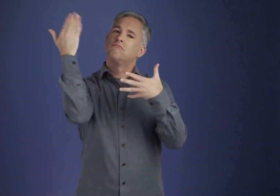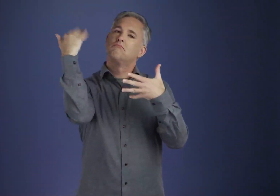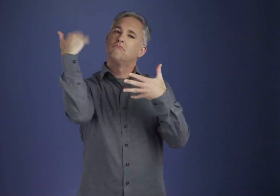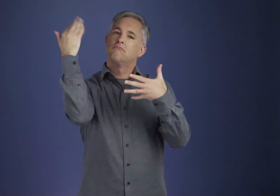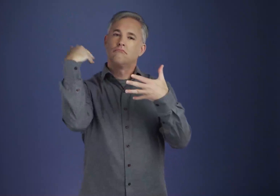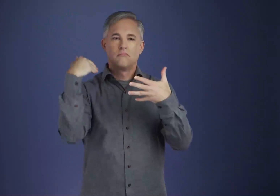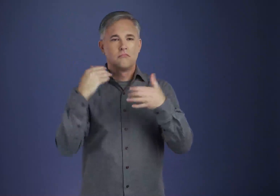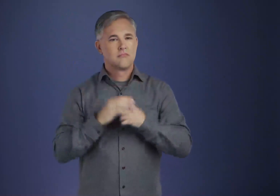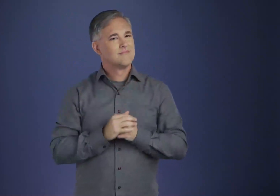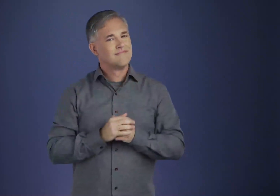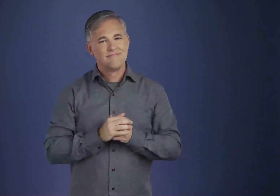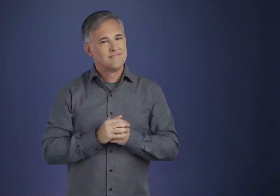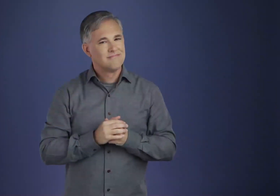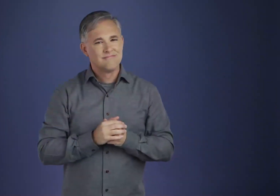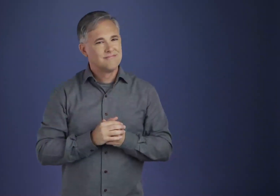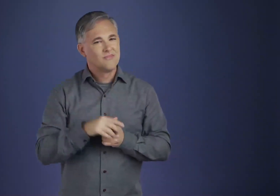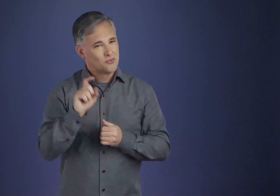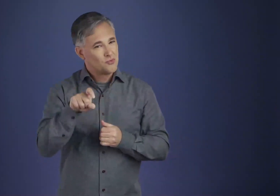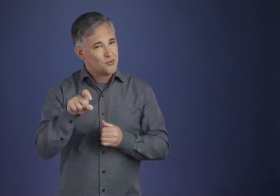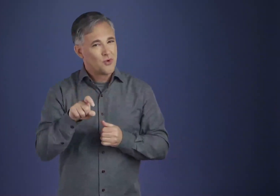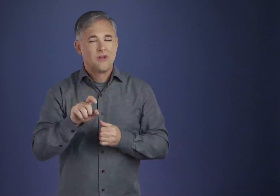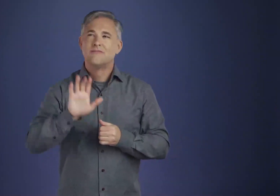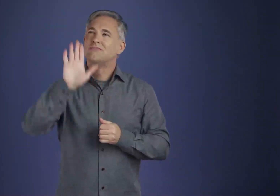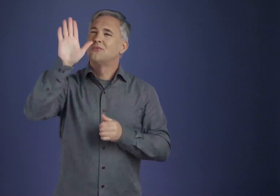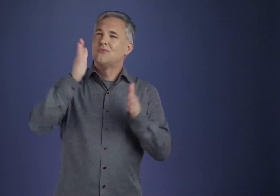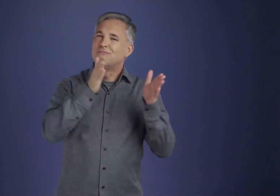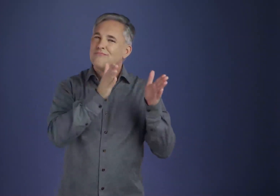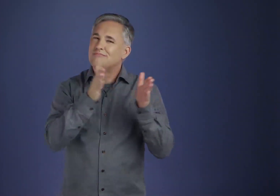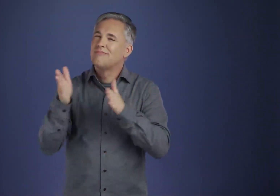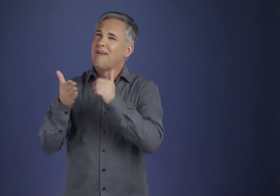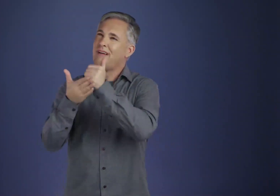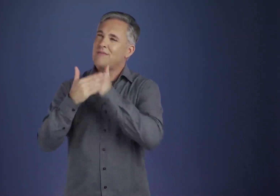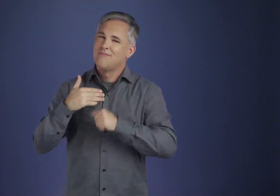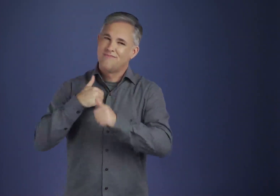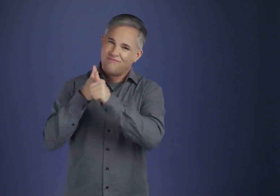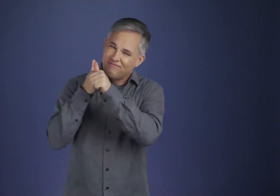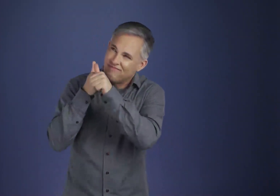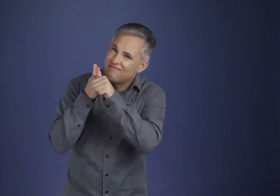The love of God and man we understood not at all.